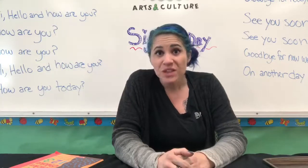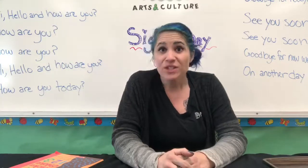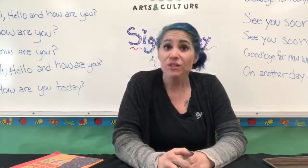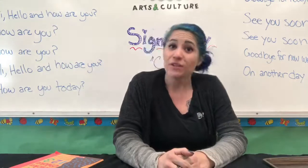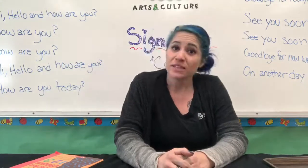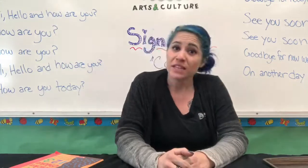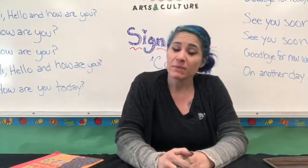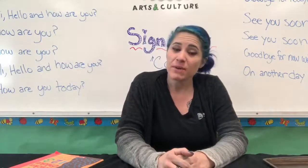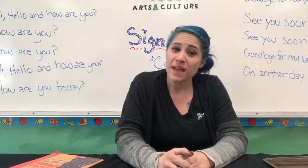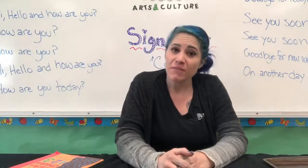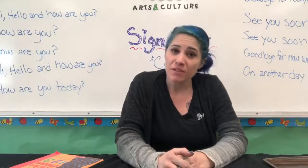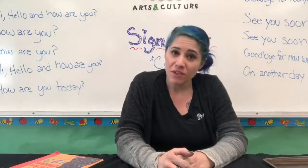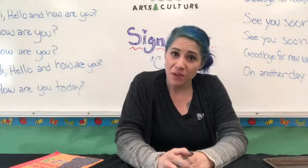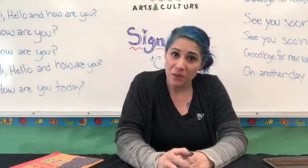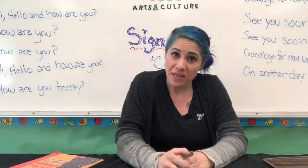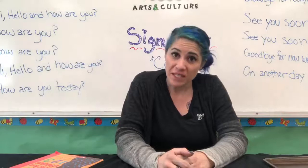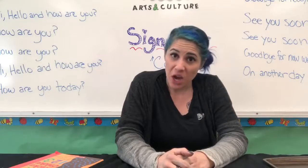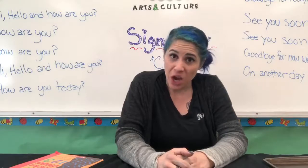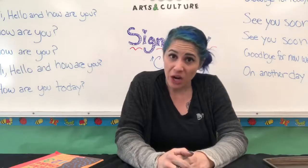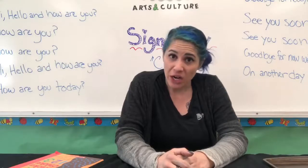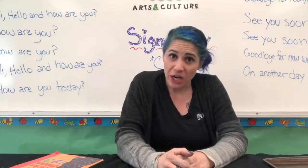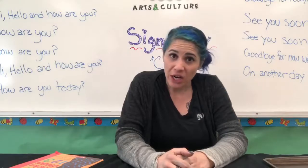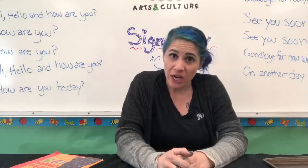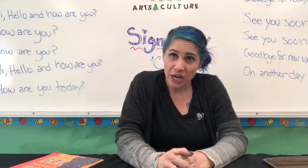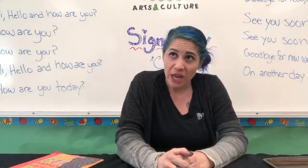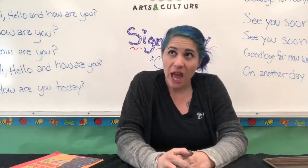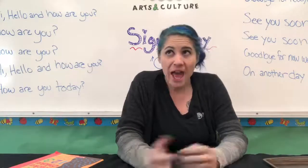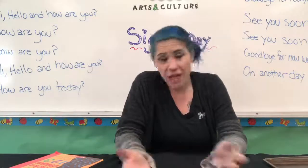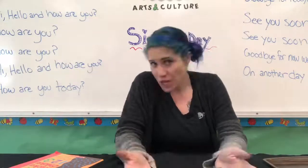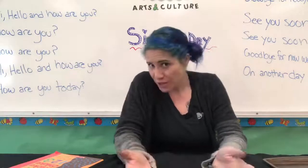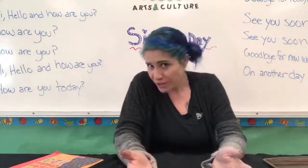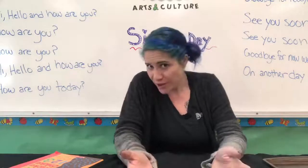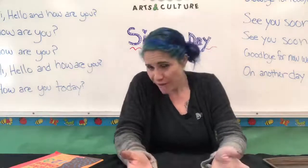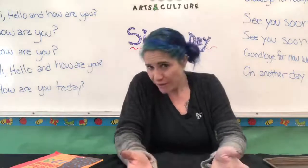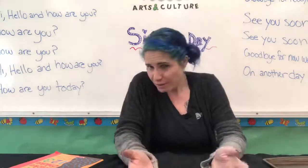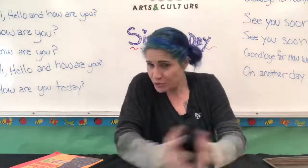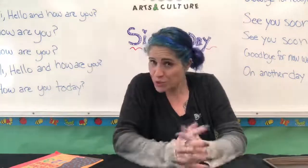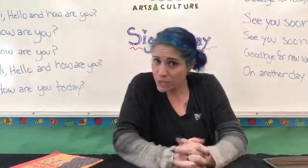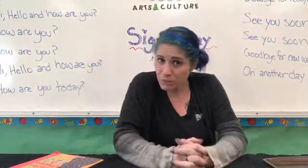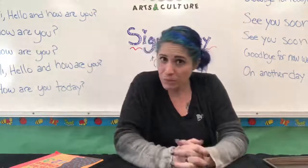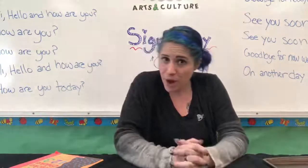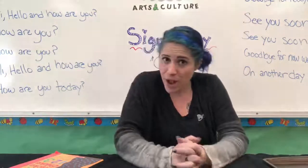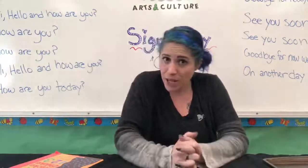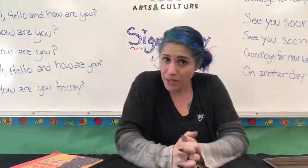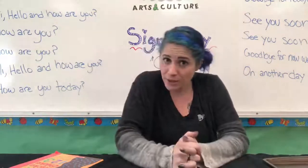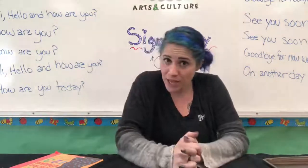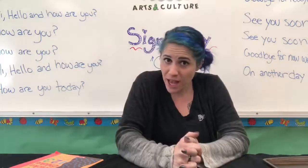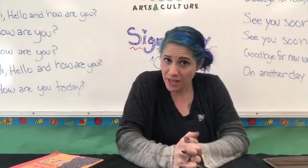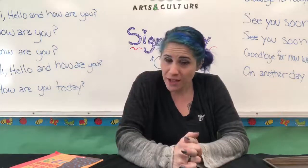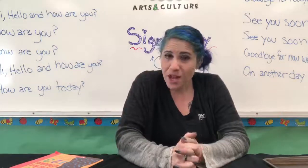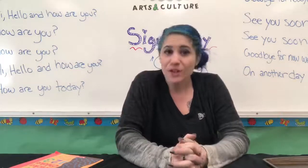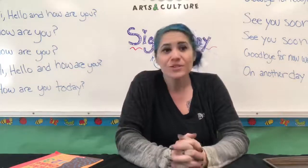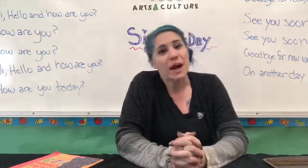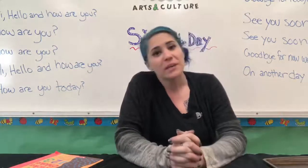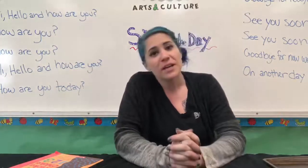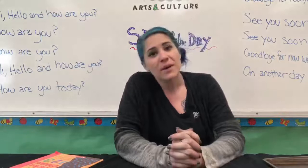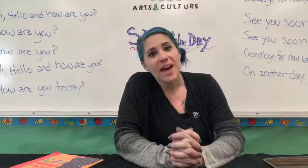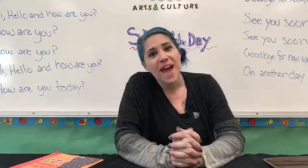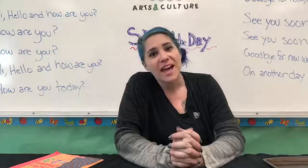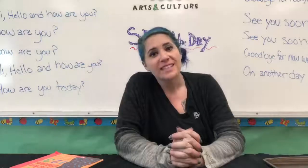the first thing that we always have to do is our hello song. Do you guys remember our hello song? So I'm gonna go ahead and